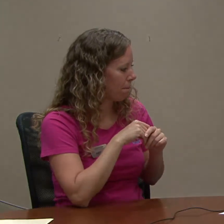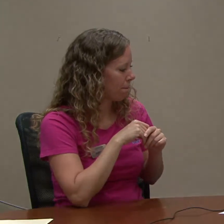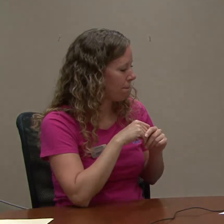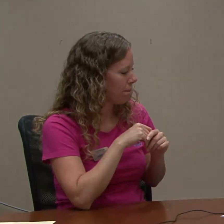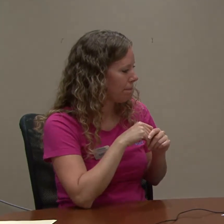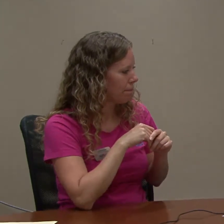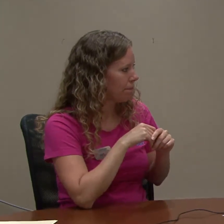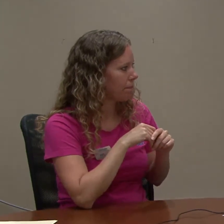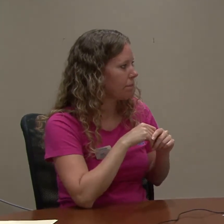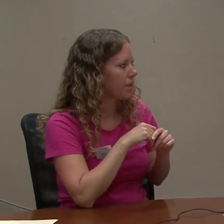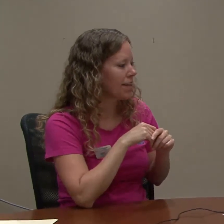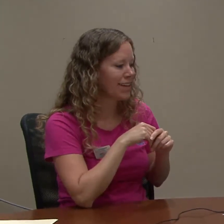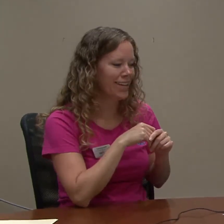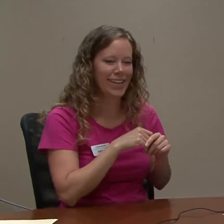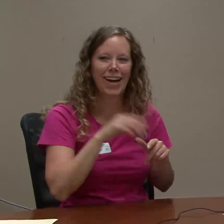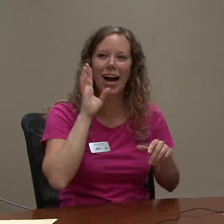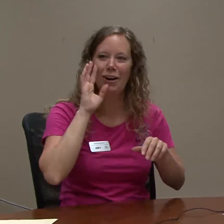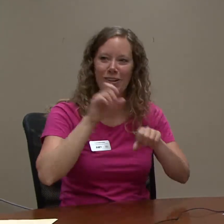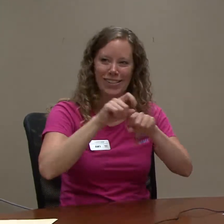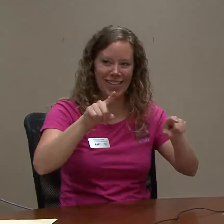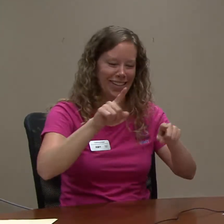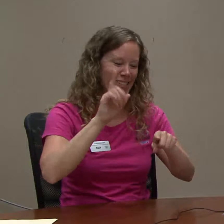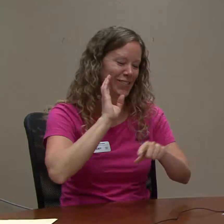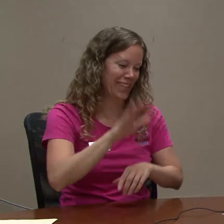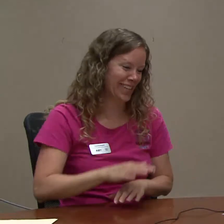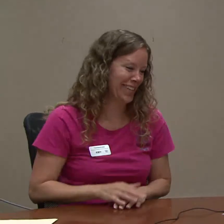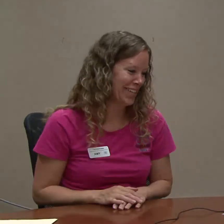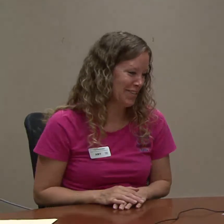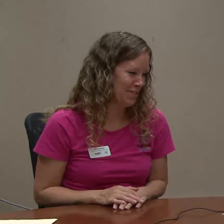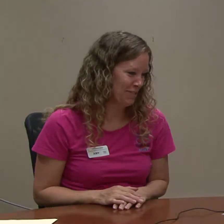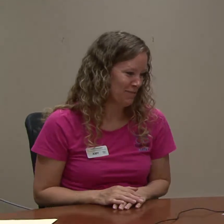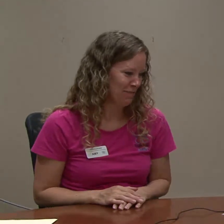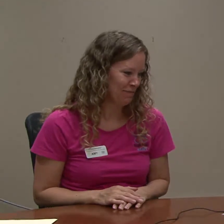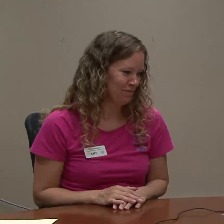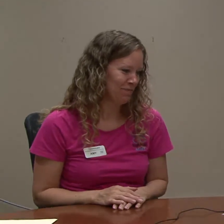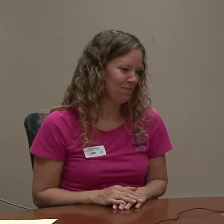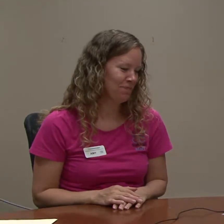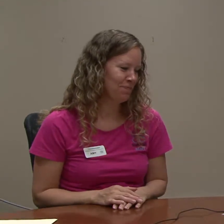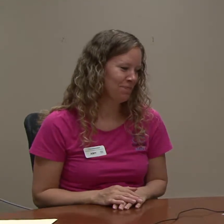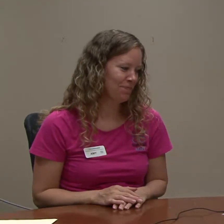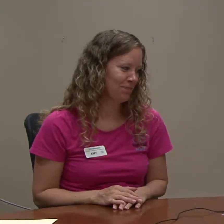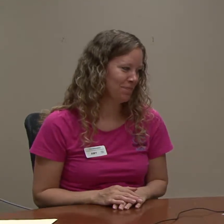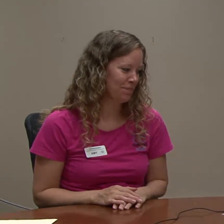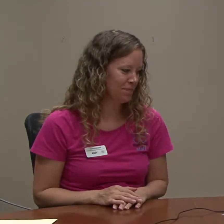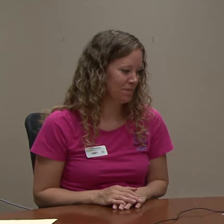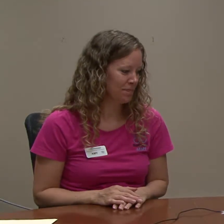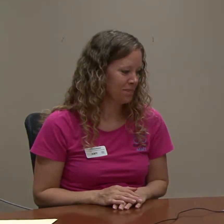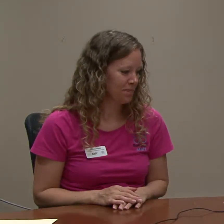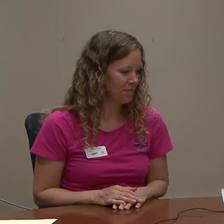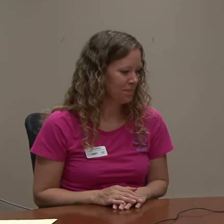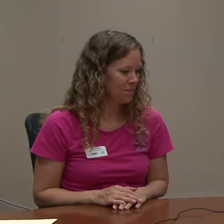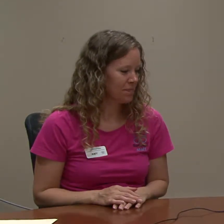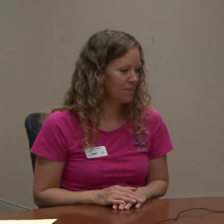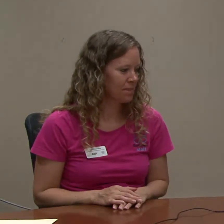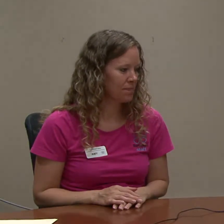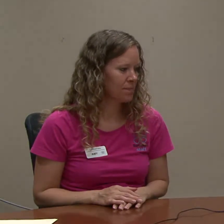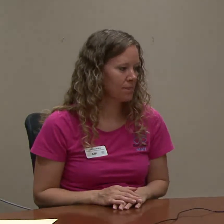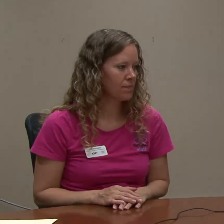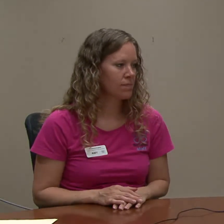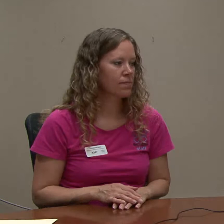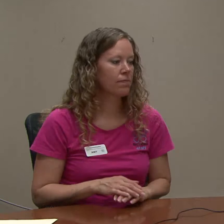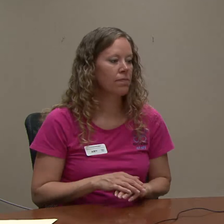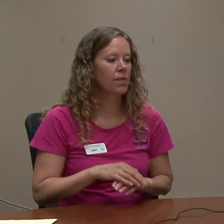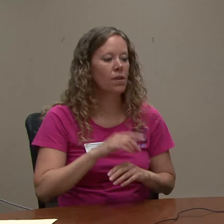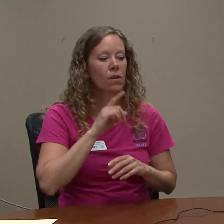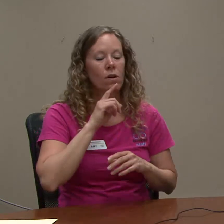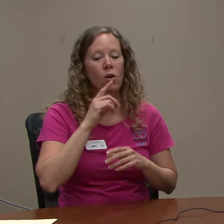Okay. So, but I'm going to send that to you as well. So as we mentioned, the visits are all dependent